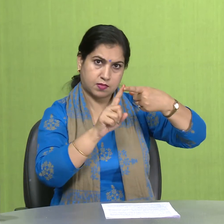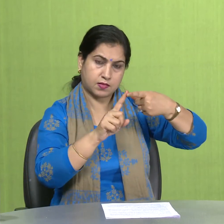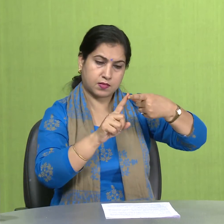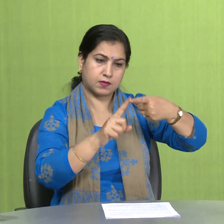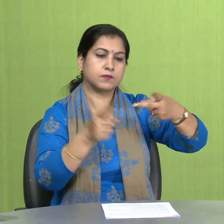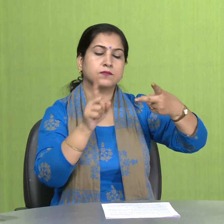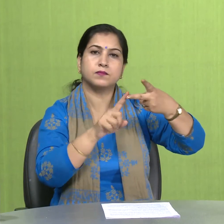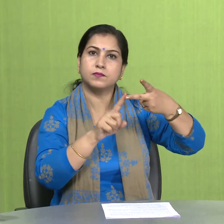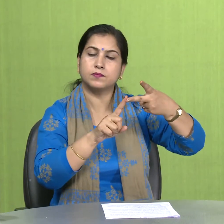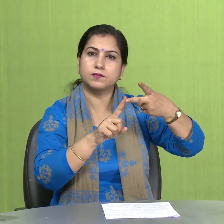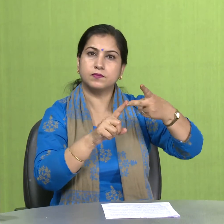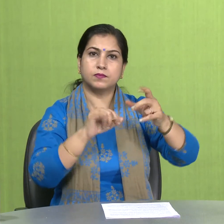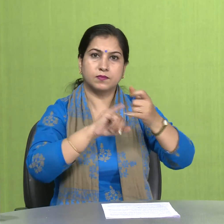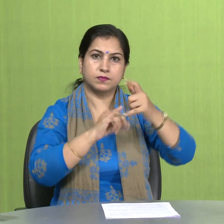The second was State Ministers.